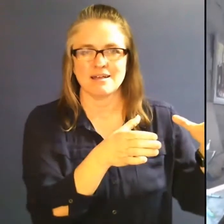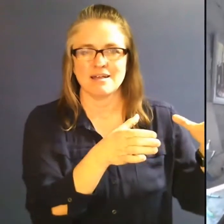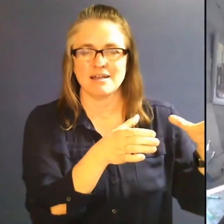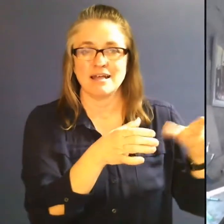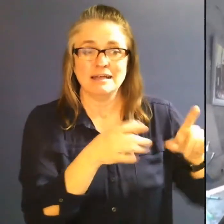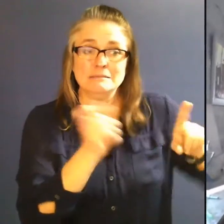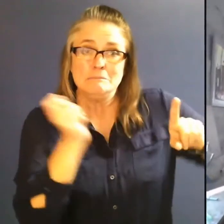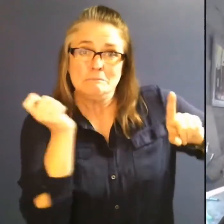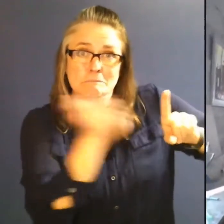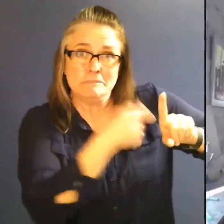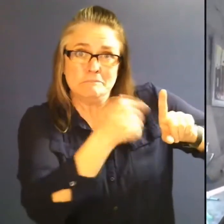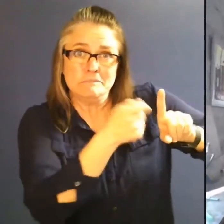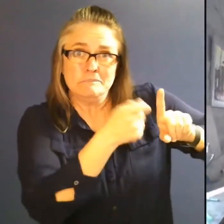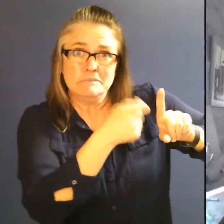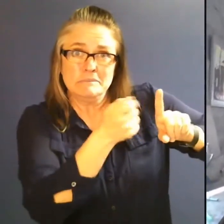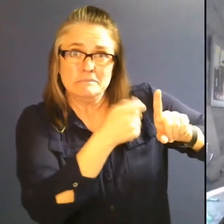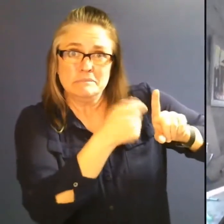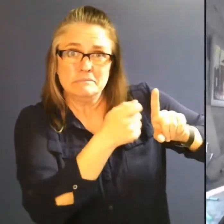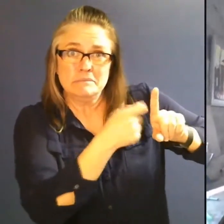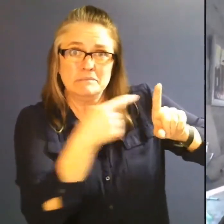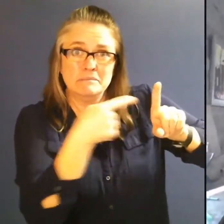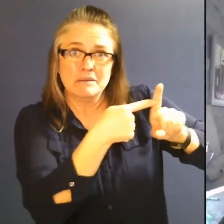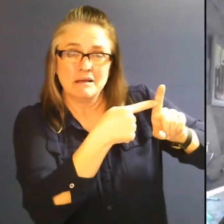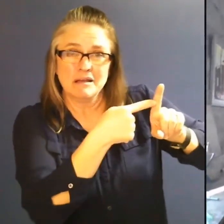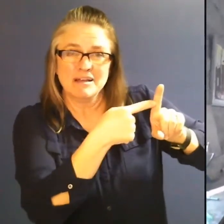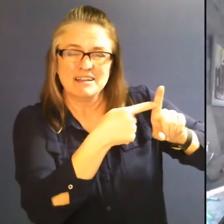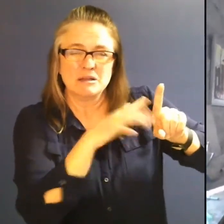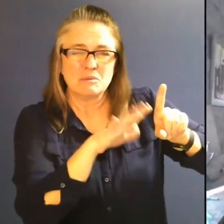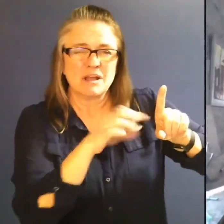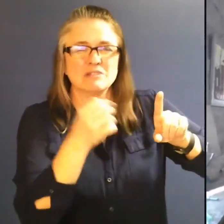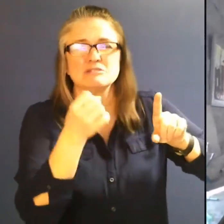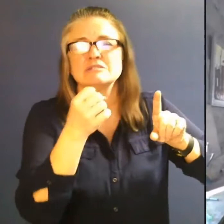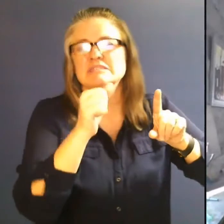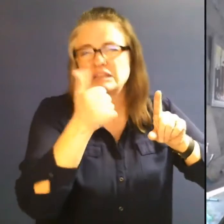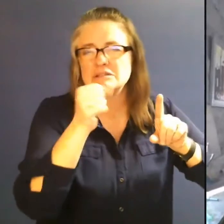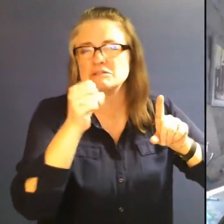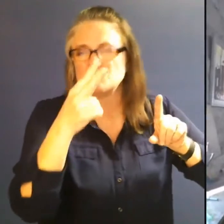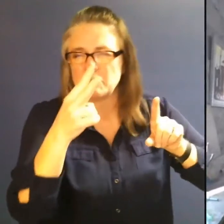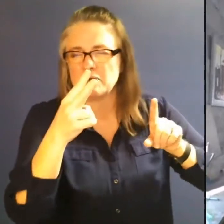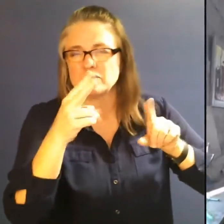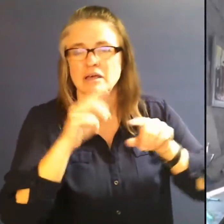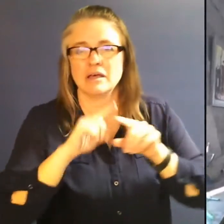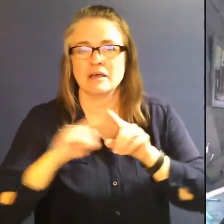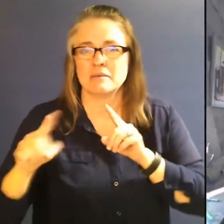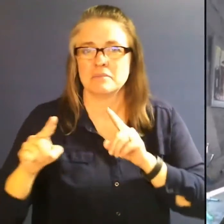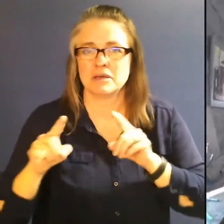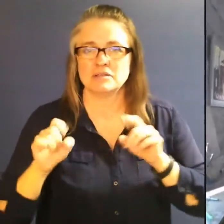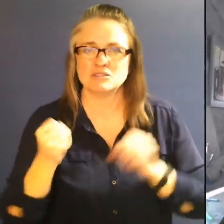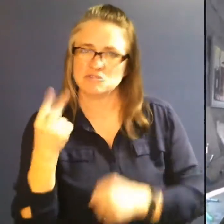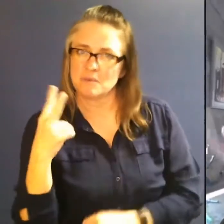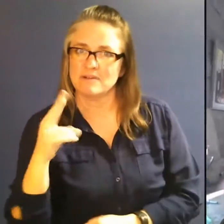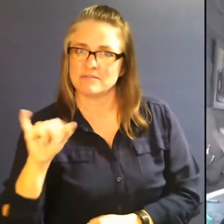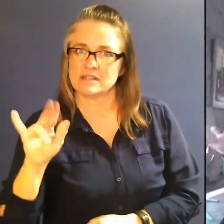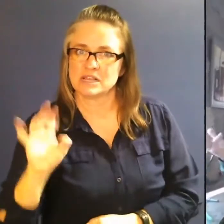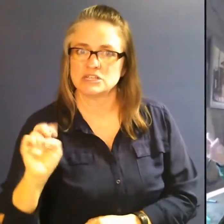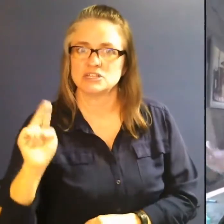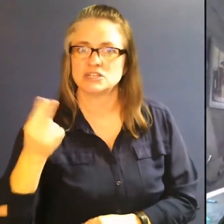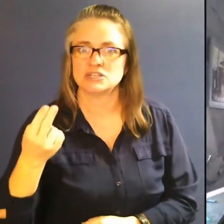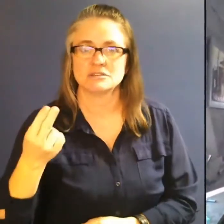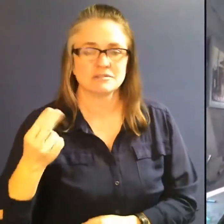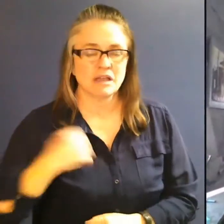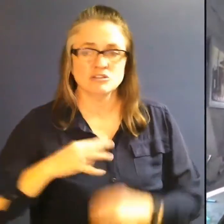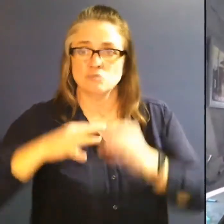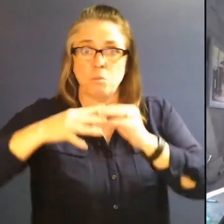but I've heard 10 as well. And some of those young maples, holy cow, a 12-inch maple, they just